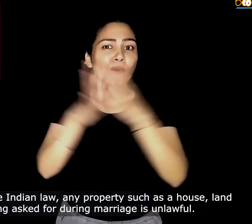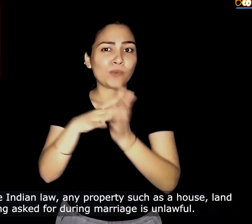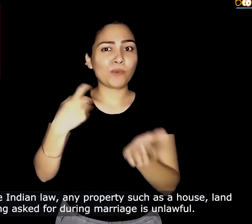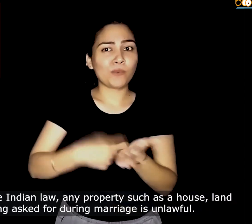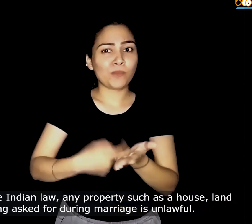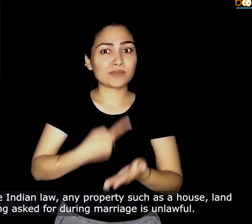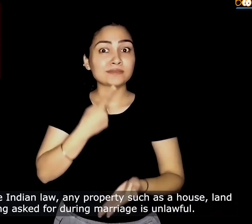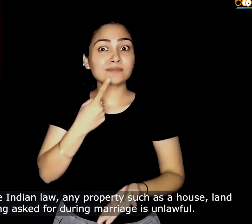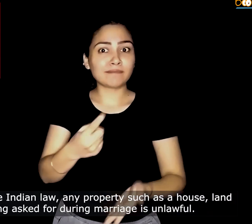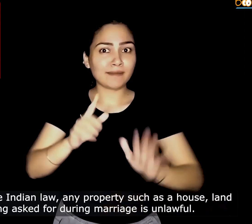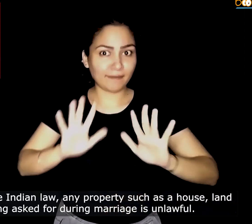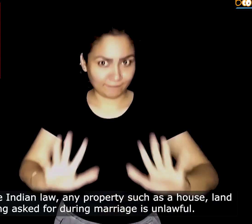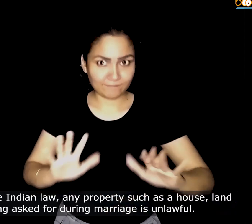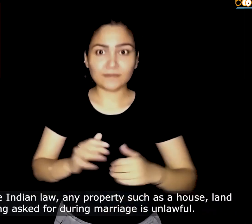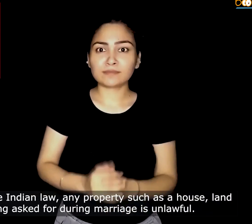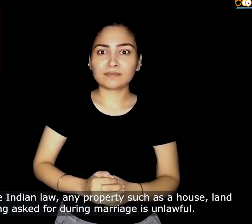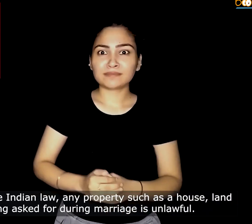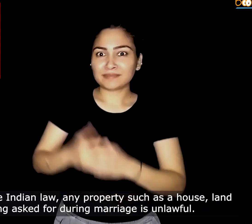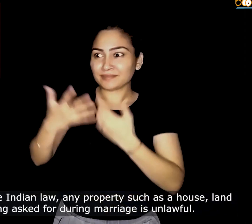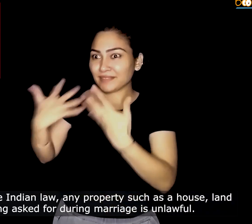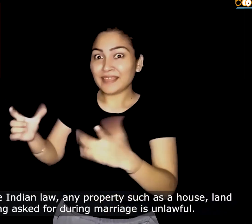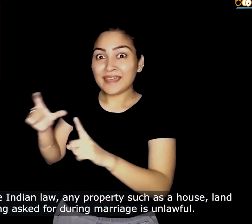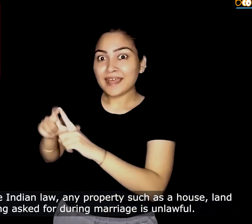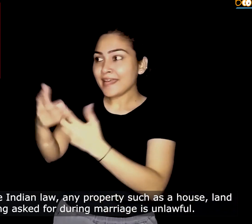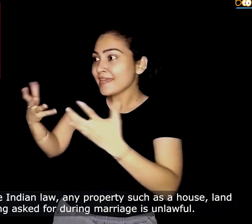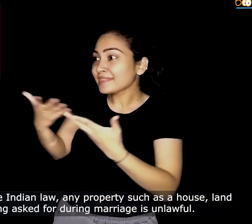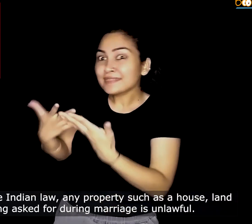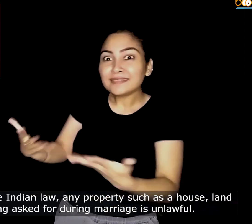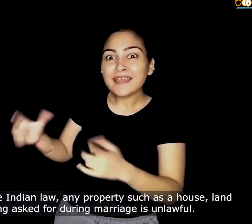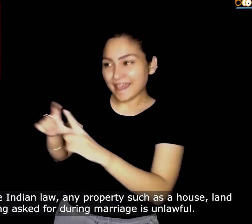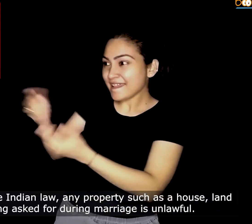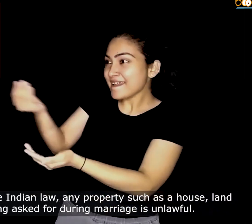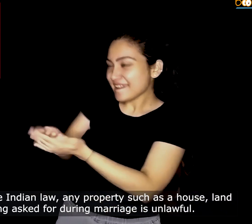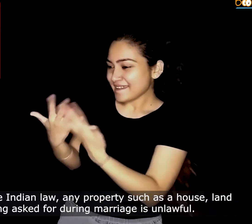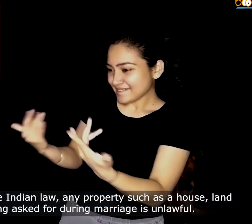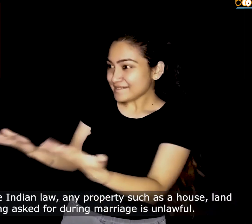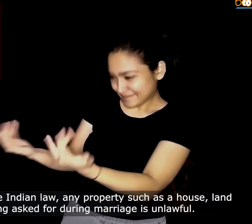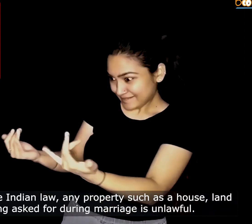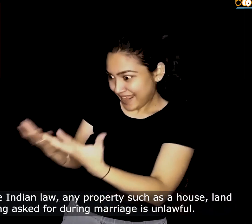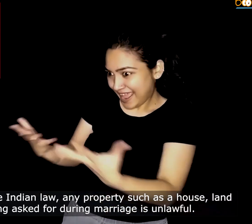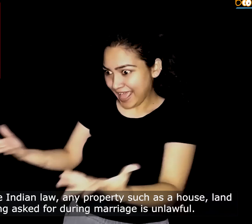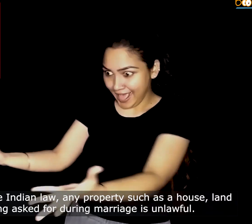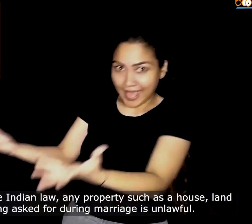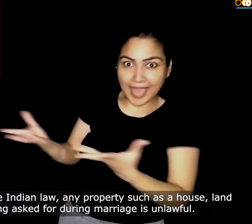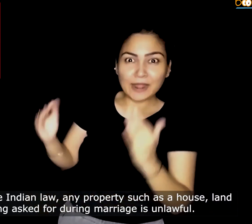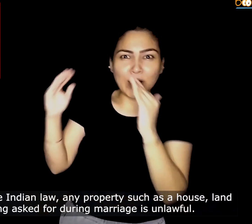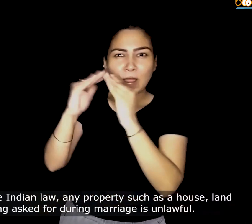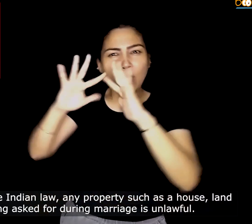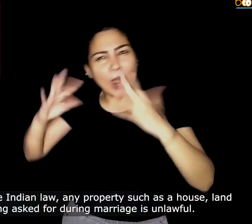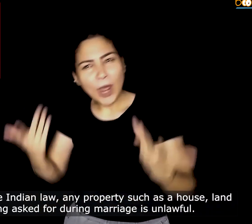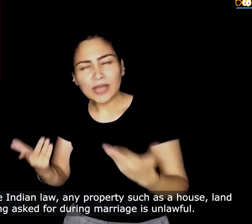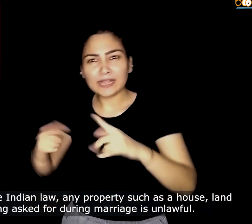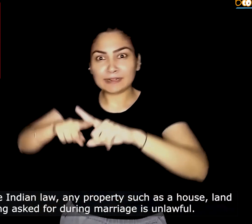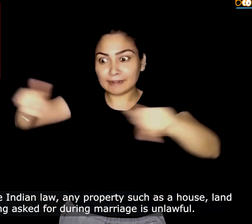any property such as a house land